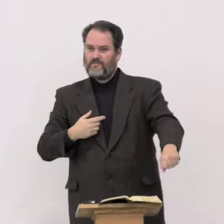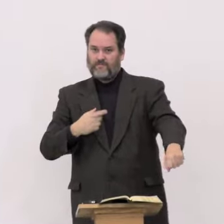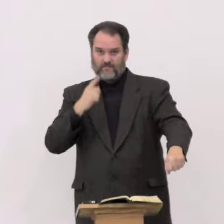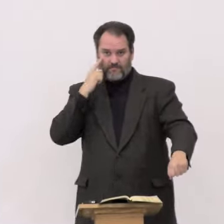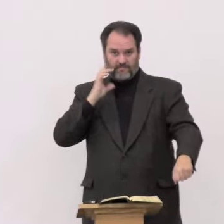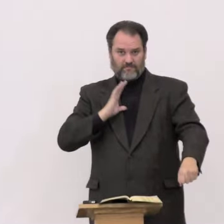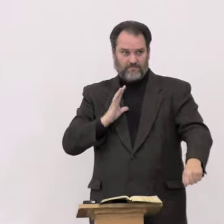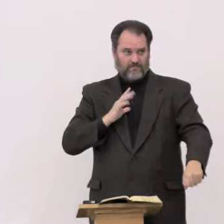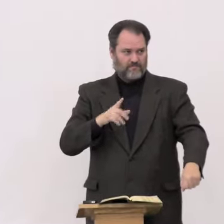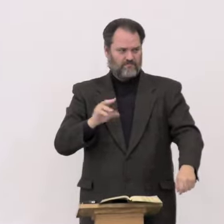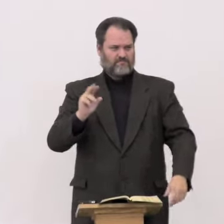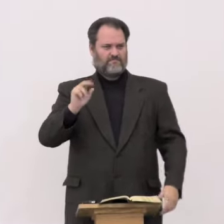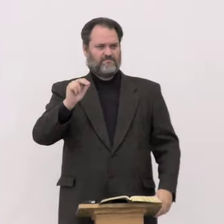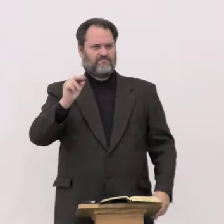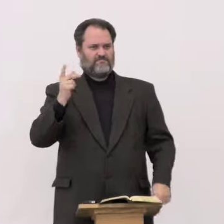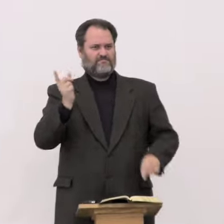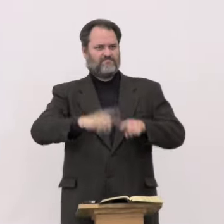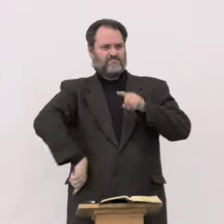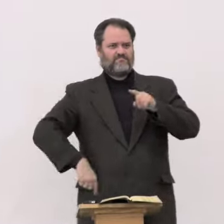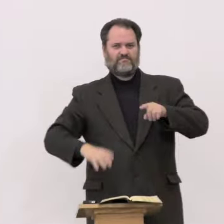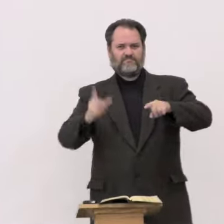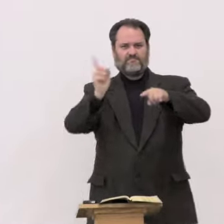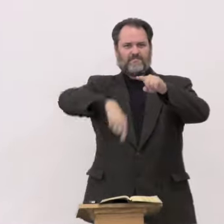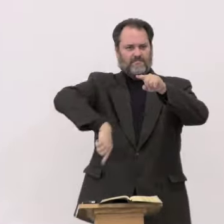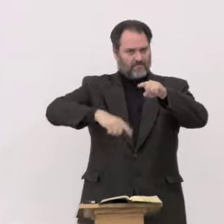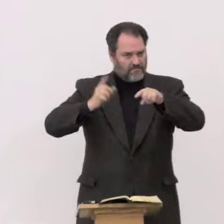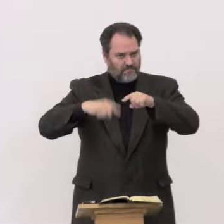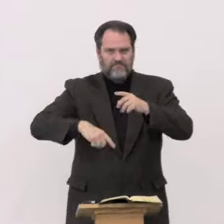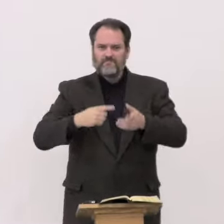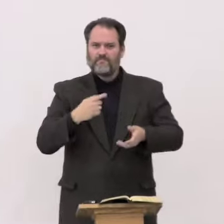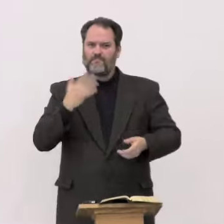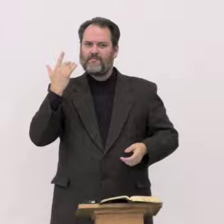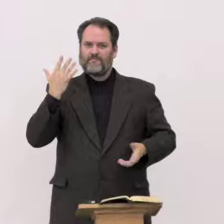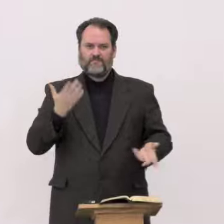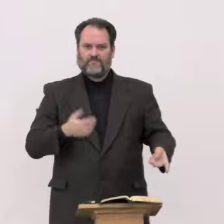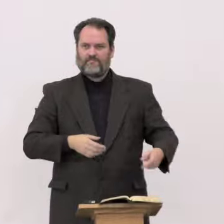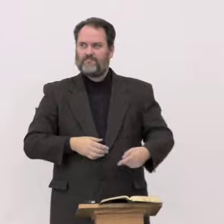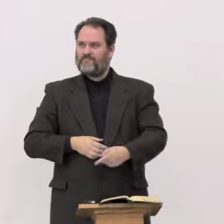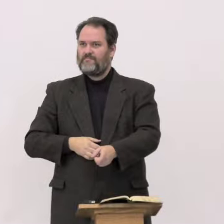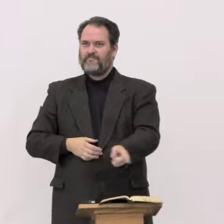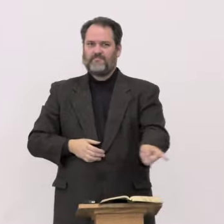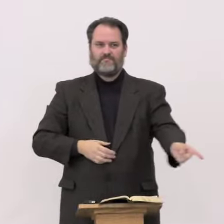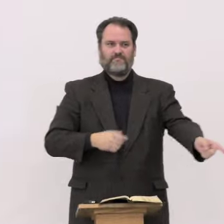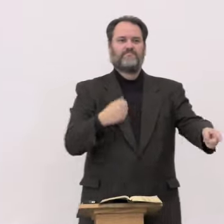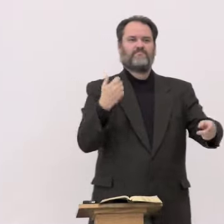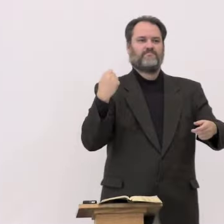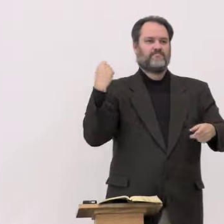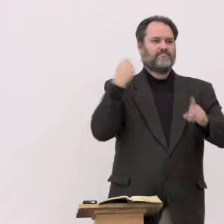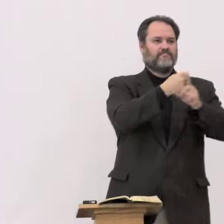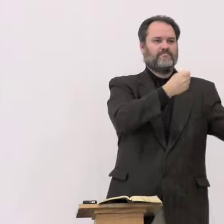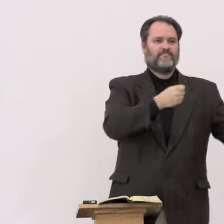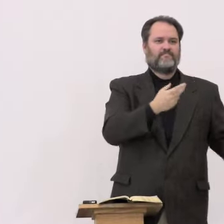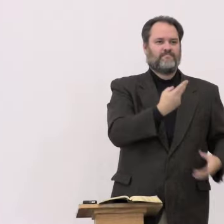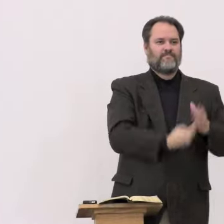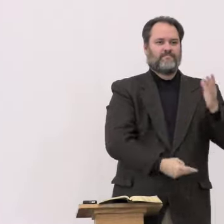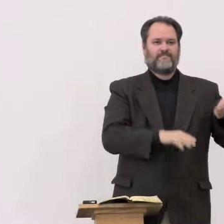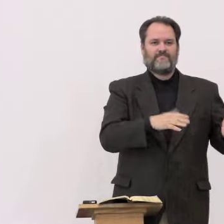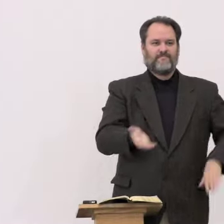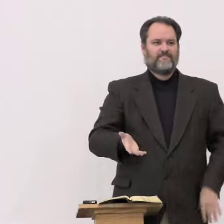Yeah, supposedly, if a blind person has one dog, you can't do that. You want to know where you go, the dog can't